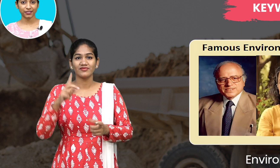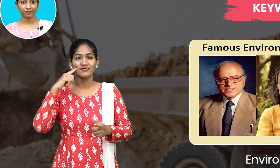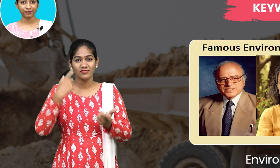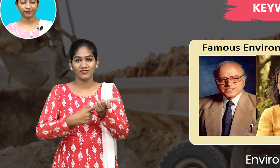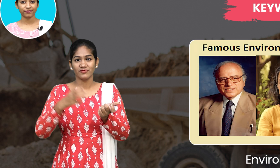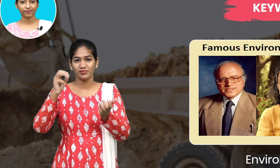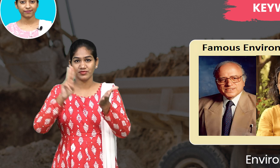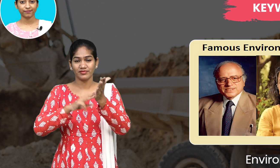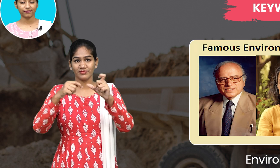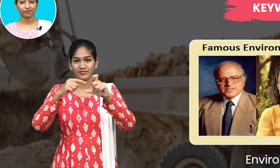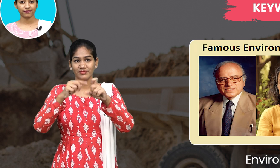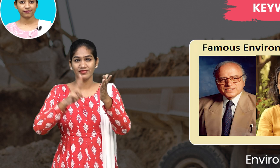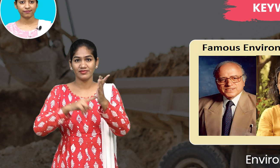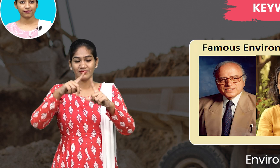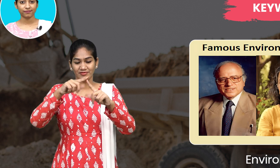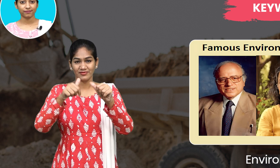Environmentalist,